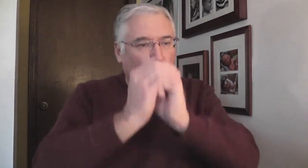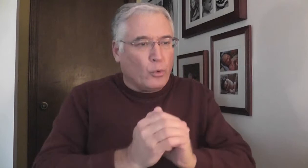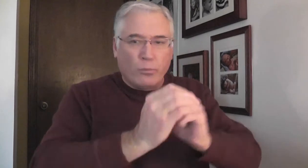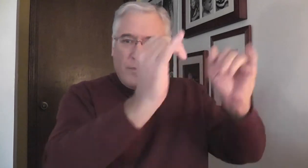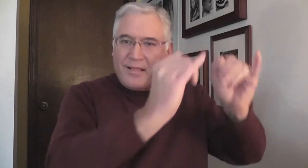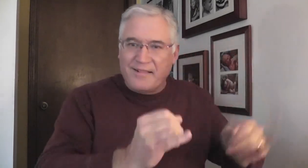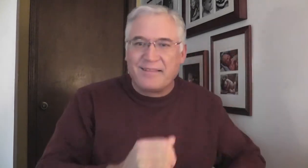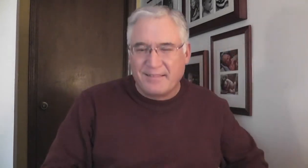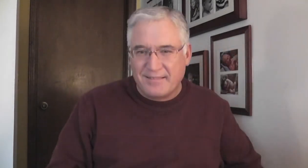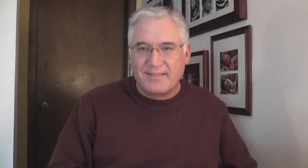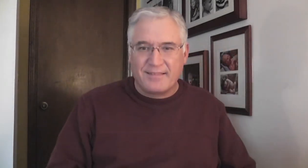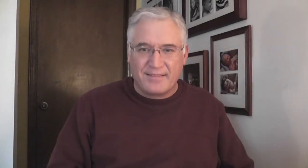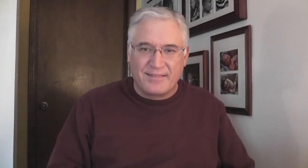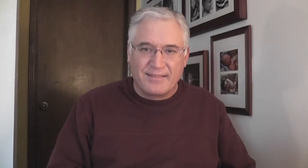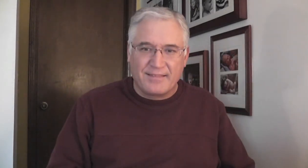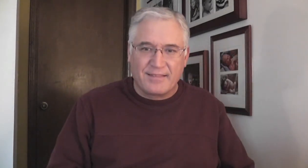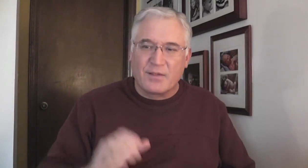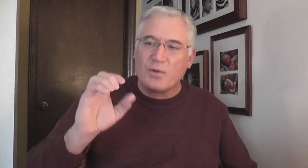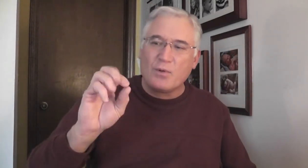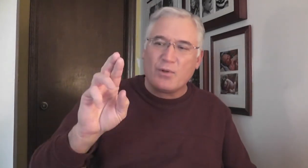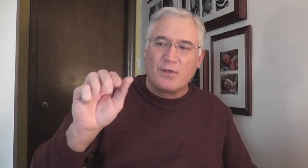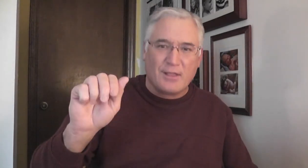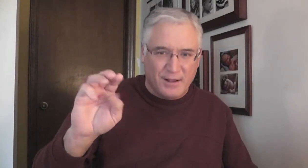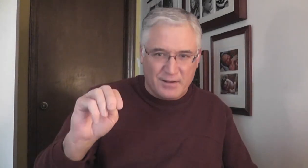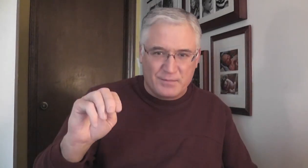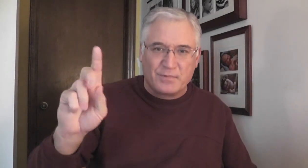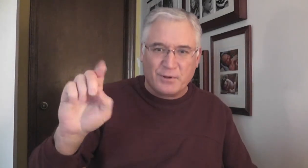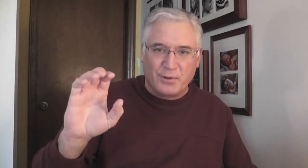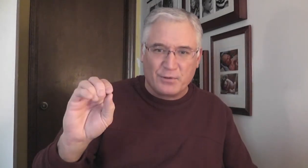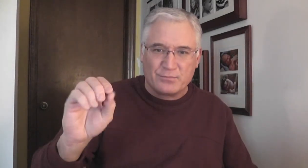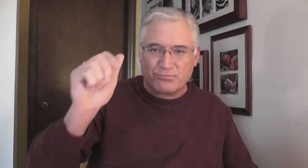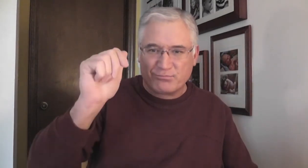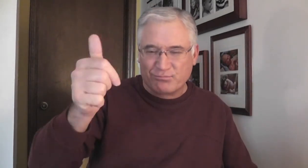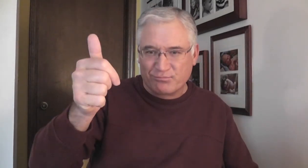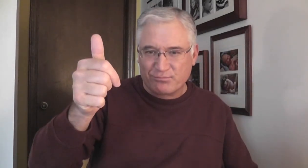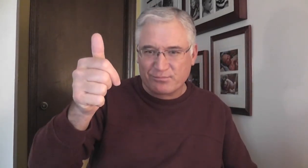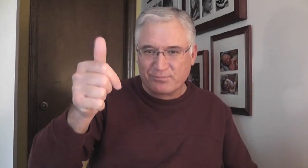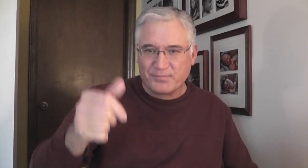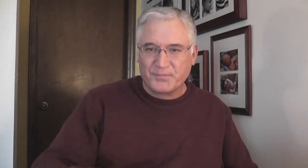for him instead of worship an idol. Quorum deal.